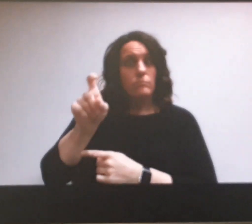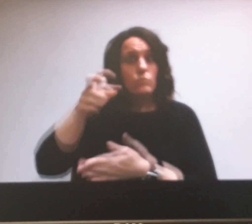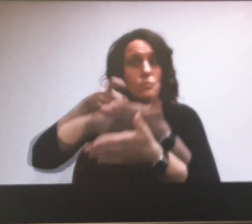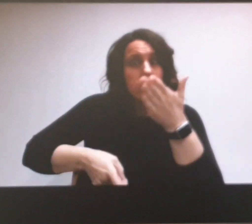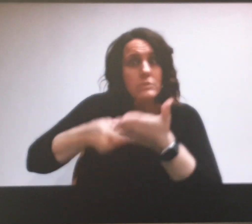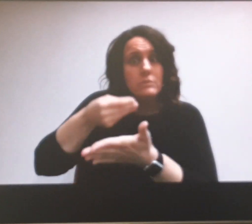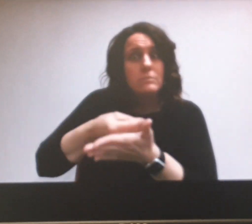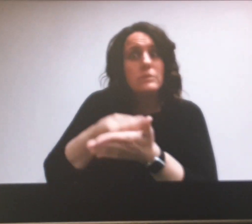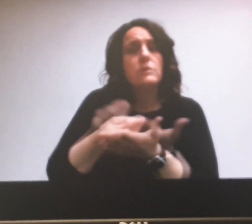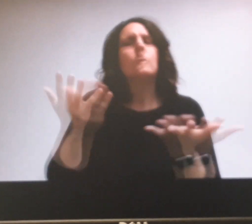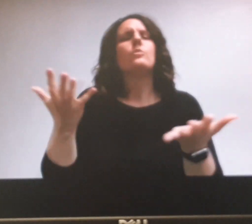about.